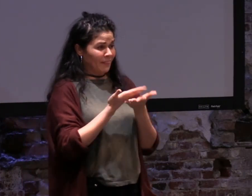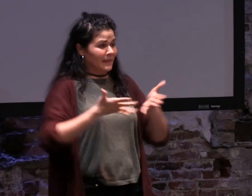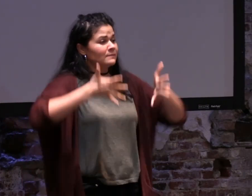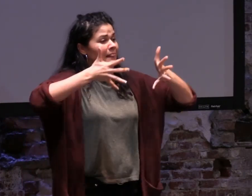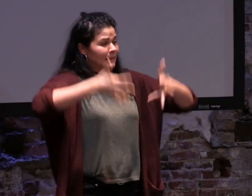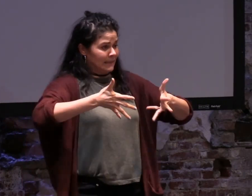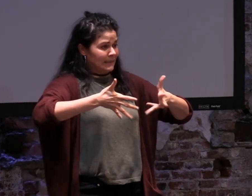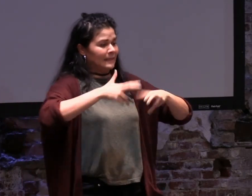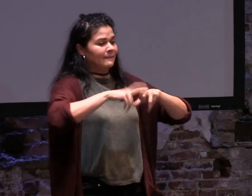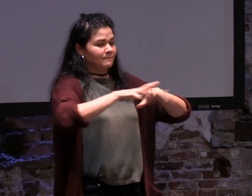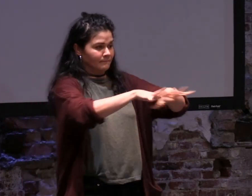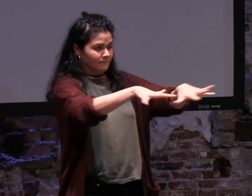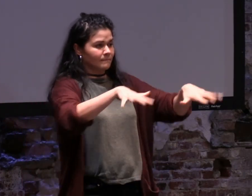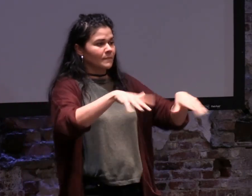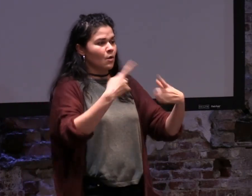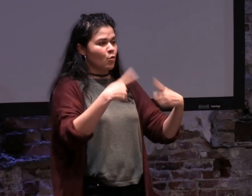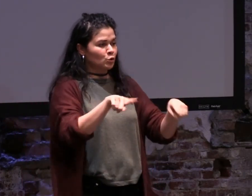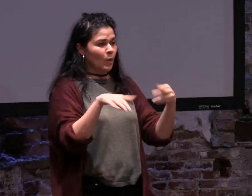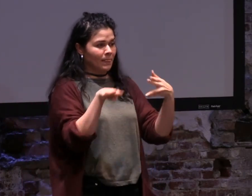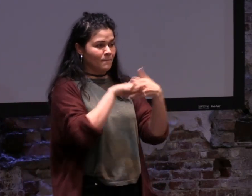Question from the audience. A question from the audience.